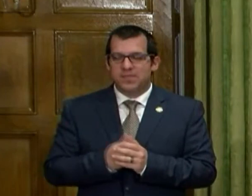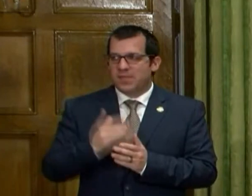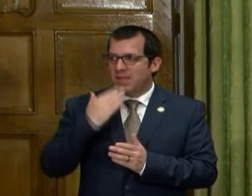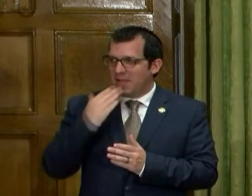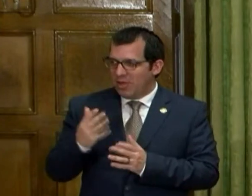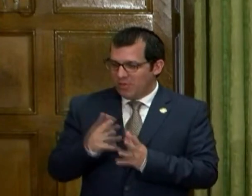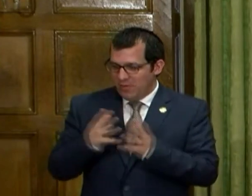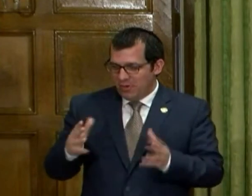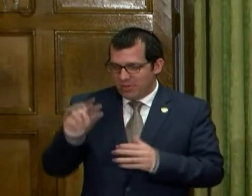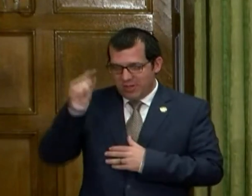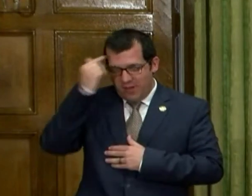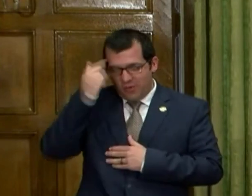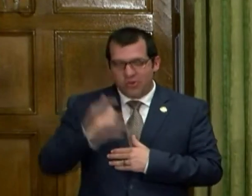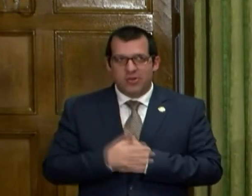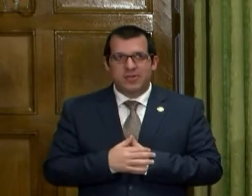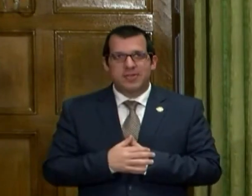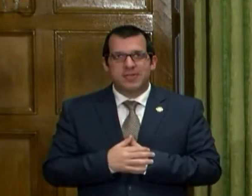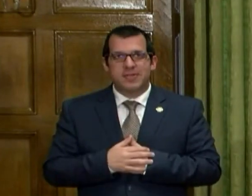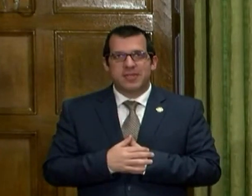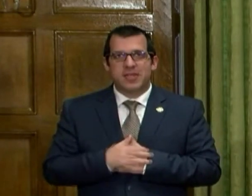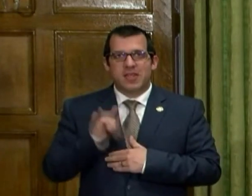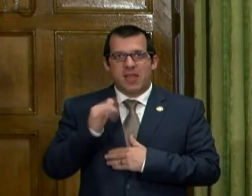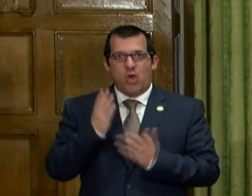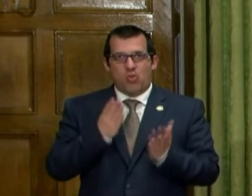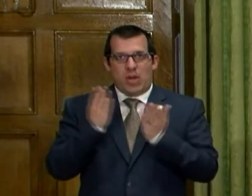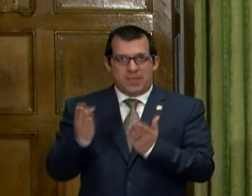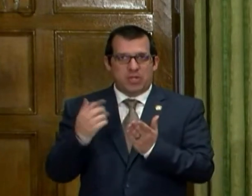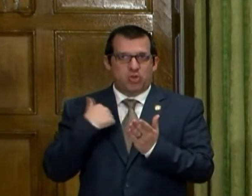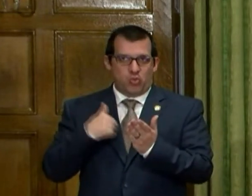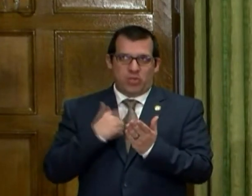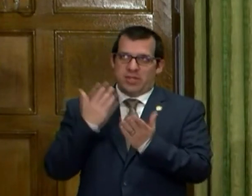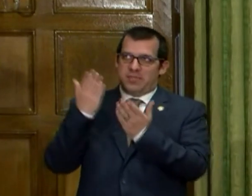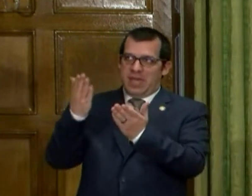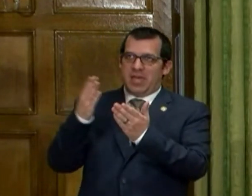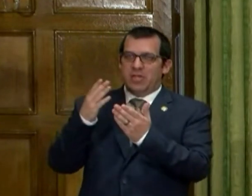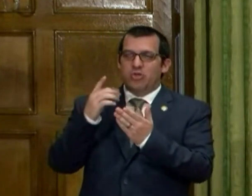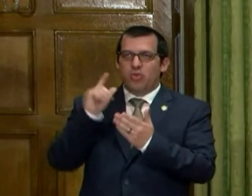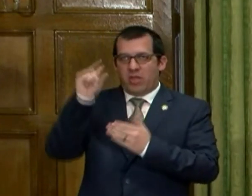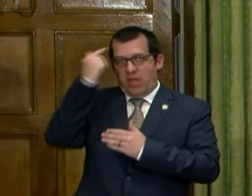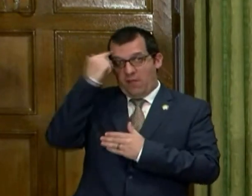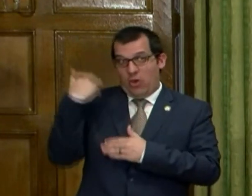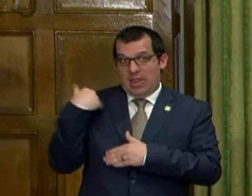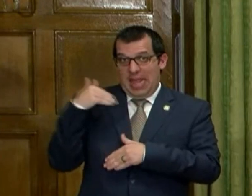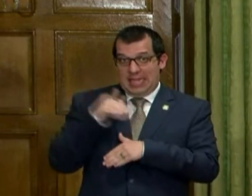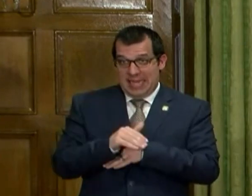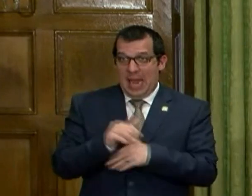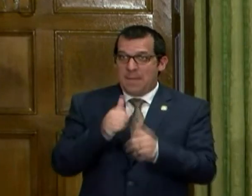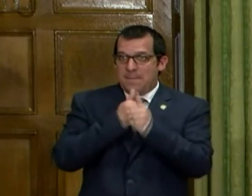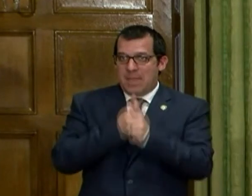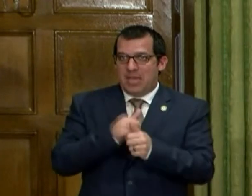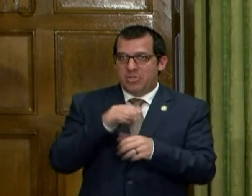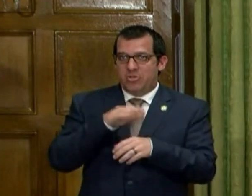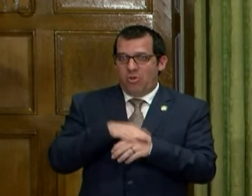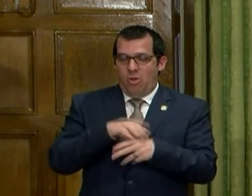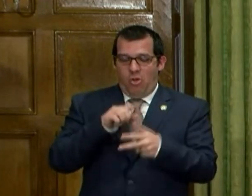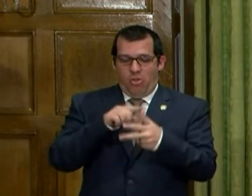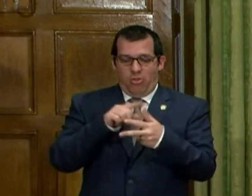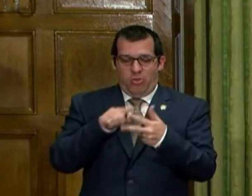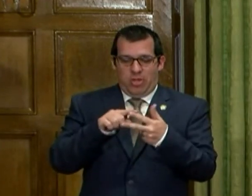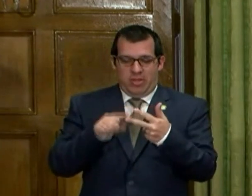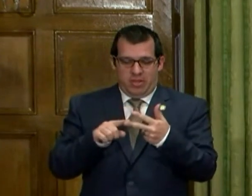Thank you very much, Governor. The recommendation that we made to the governor last night was based on 3